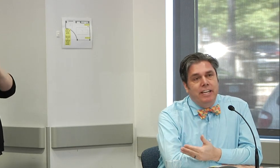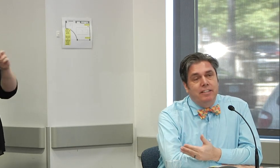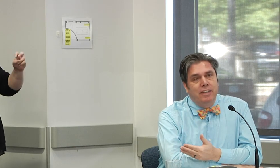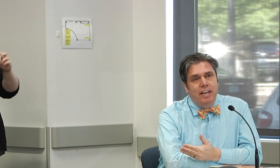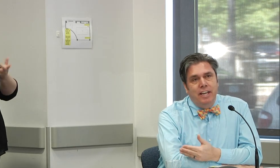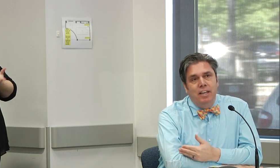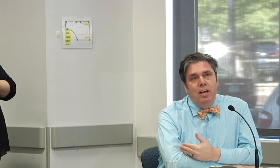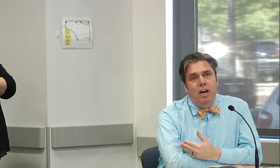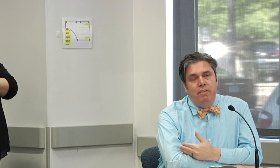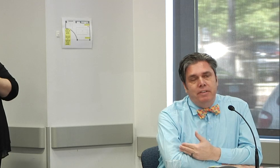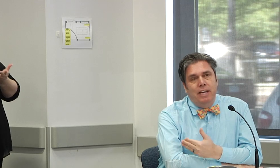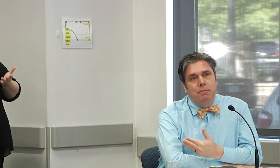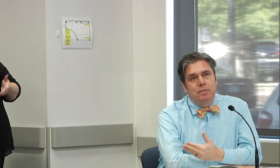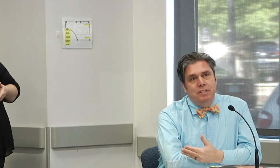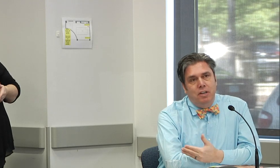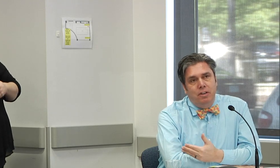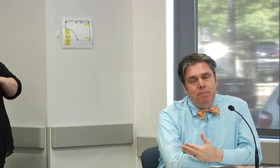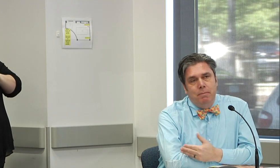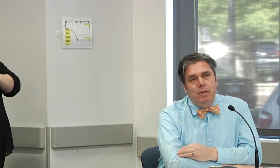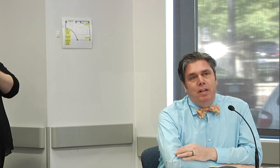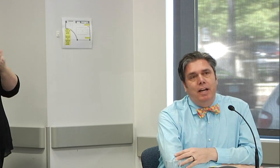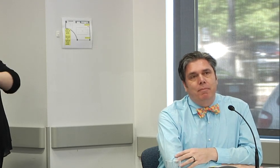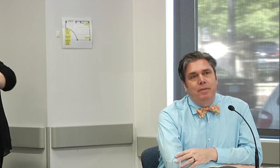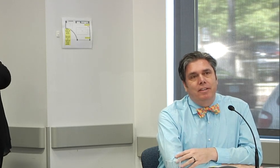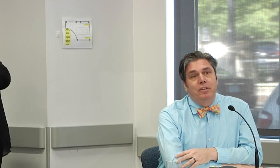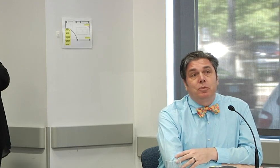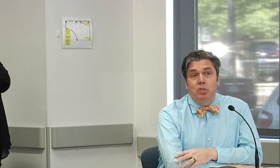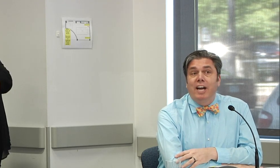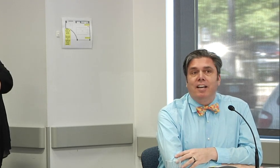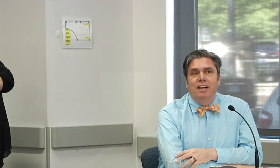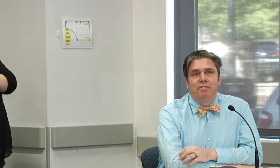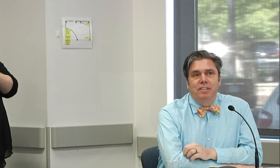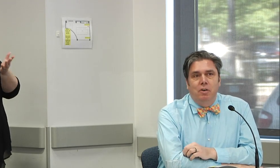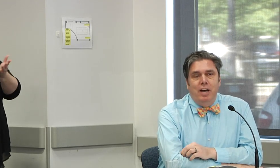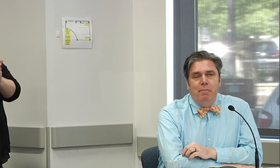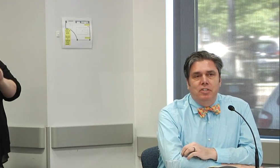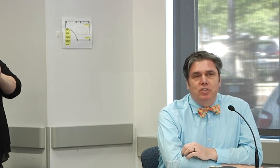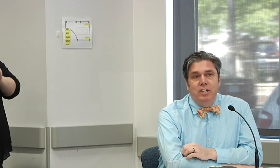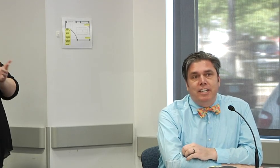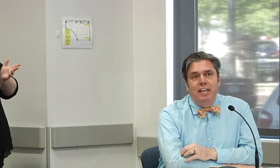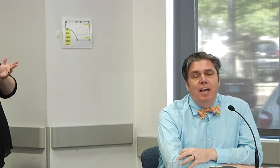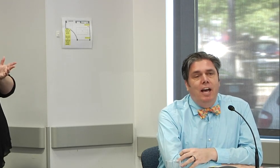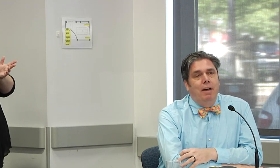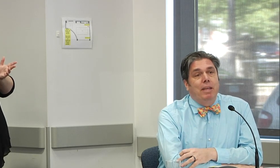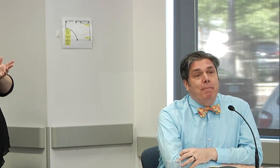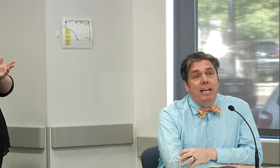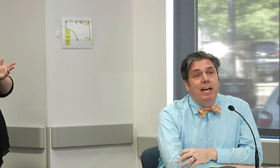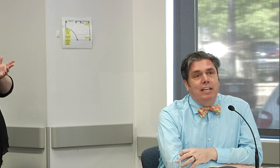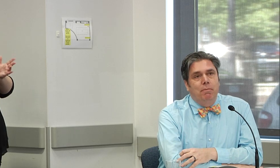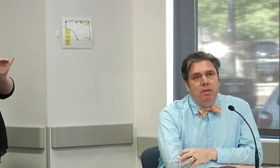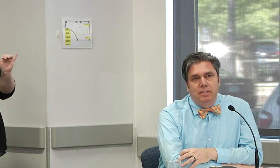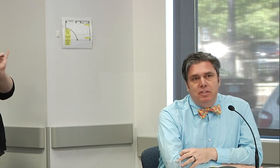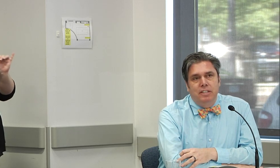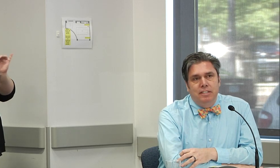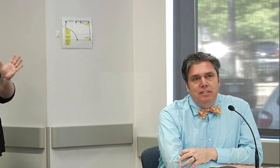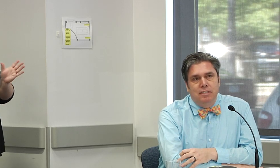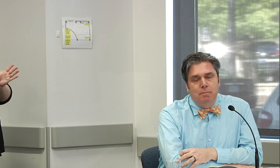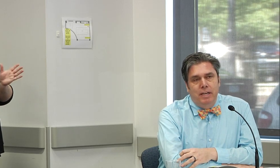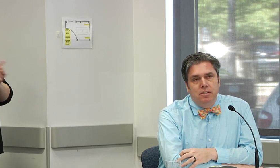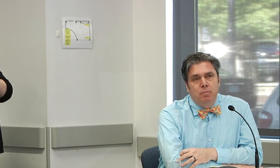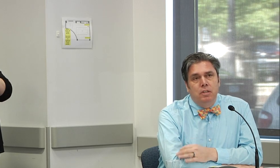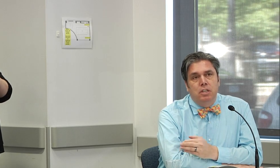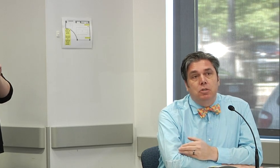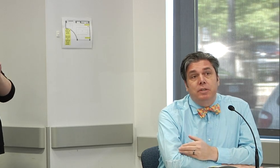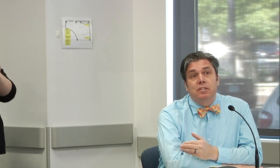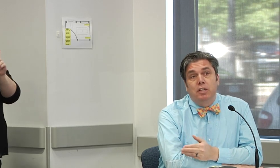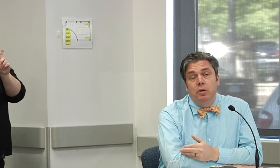into the night, oftentimes, if people lose track of how much they're drinking, they may not keep their physical distance as much.